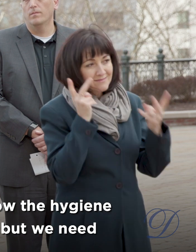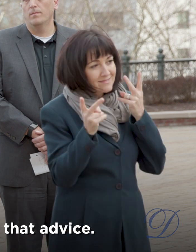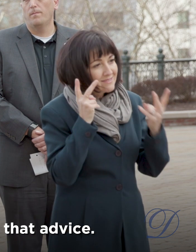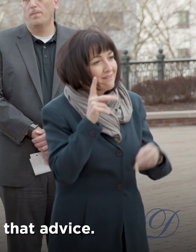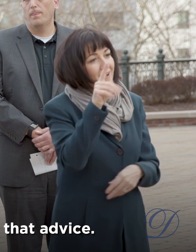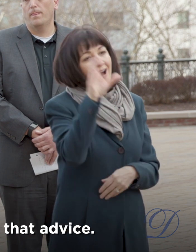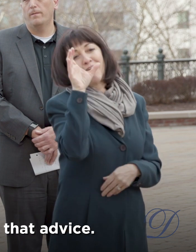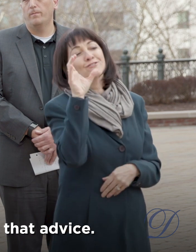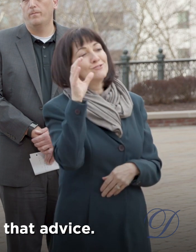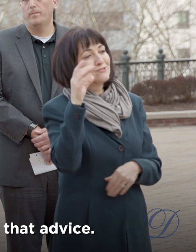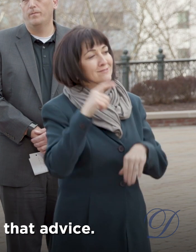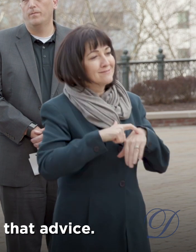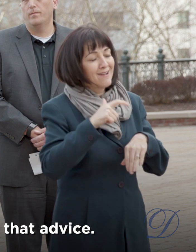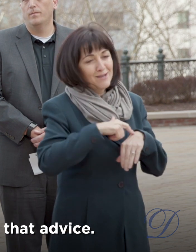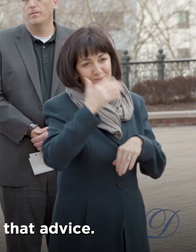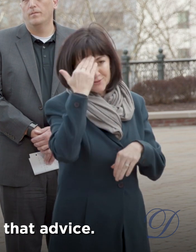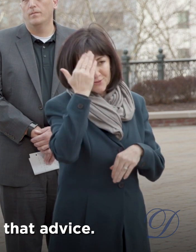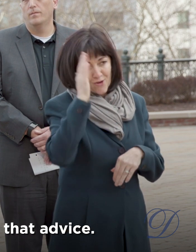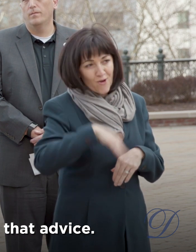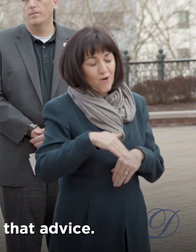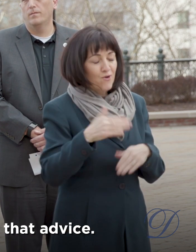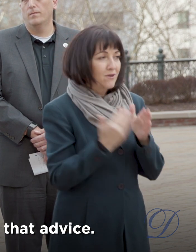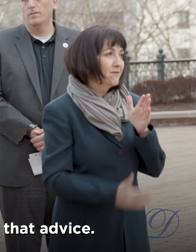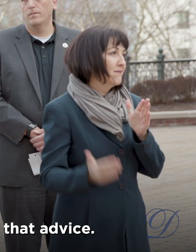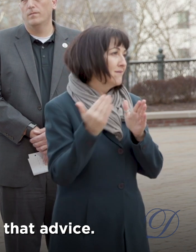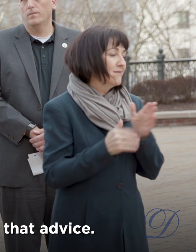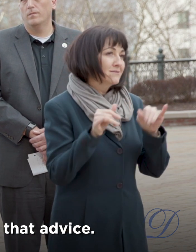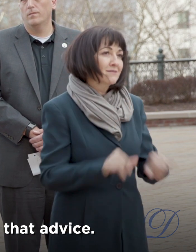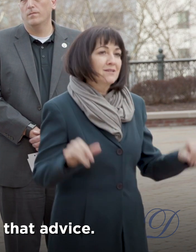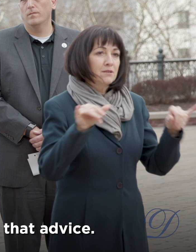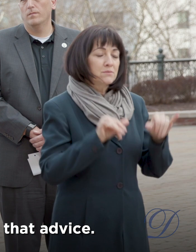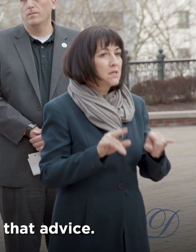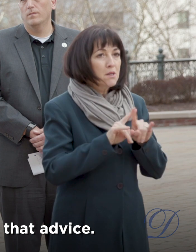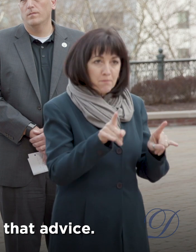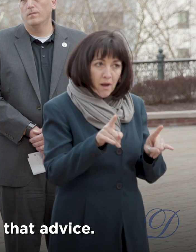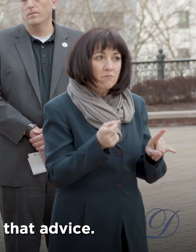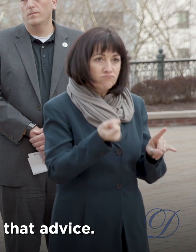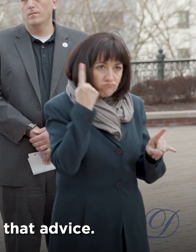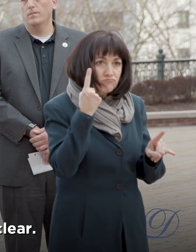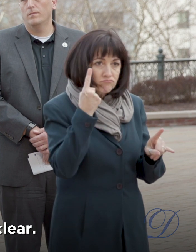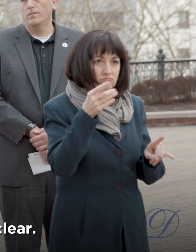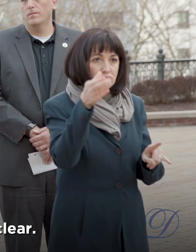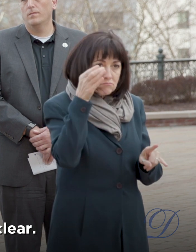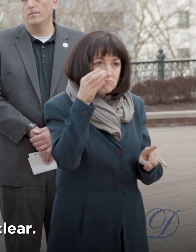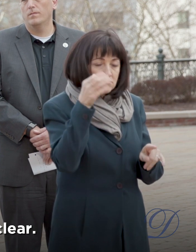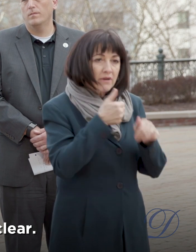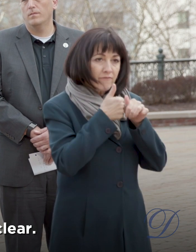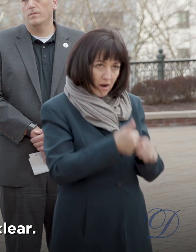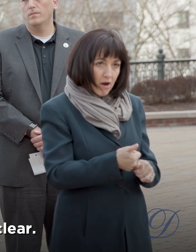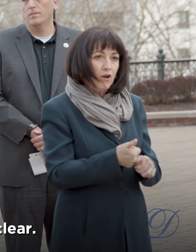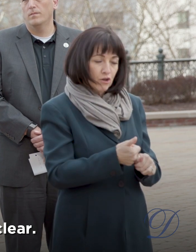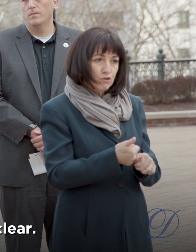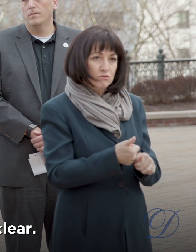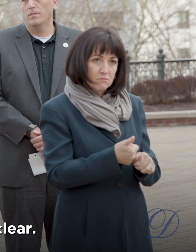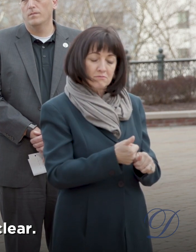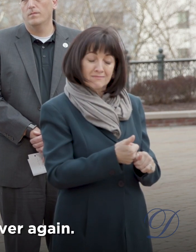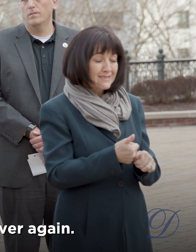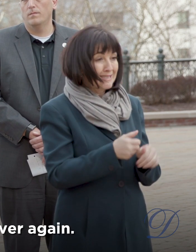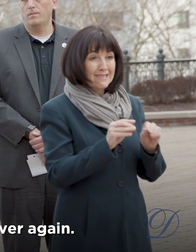But we need everyone to pitch in and follow that advice. The guidance is pretty